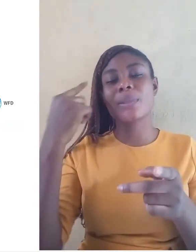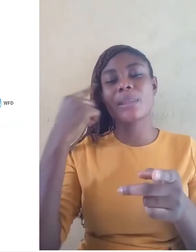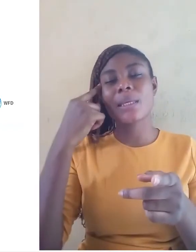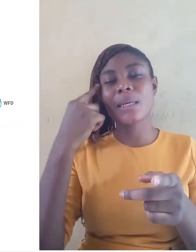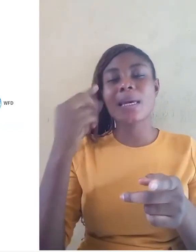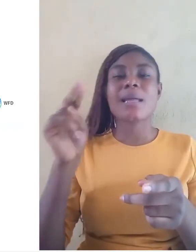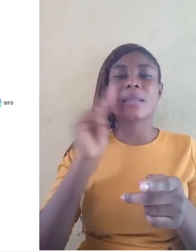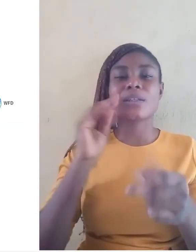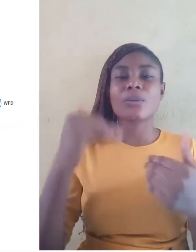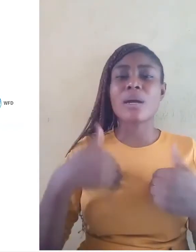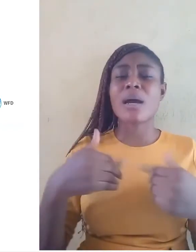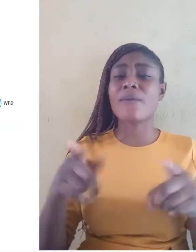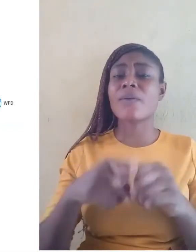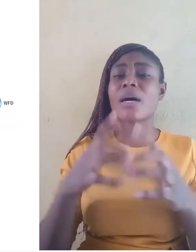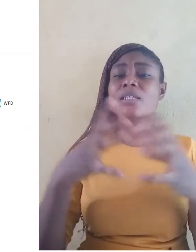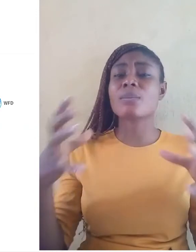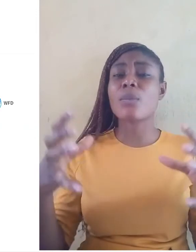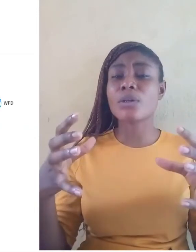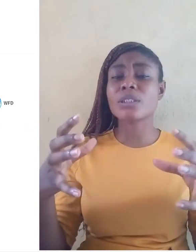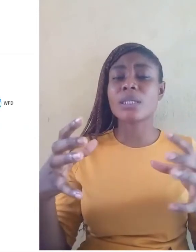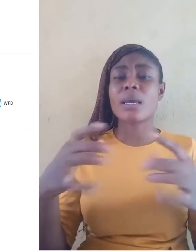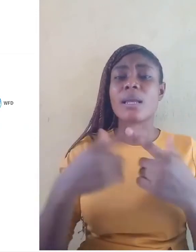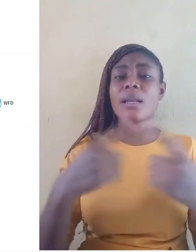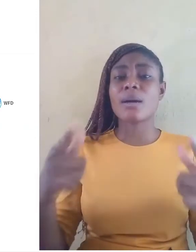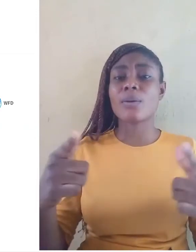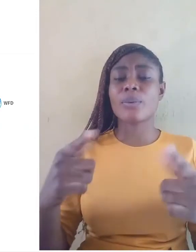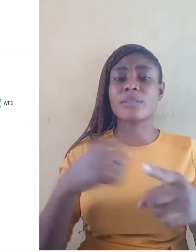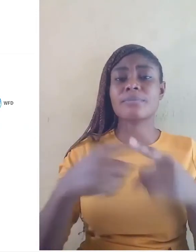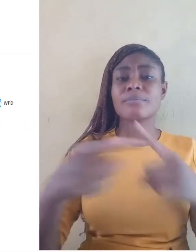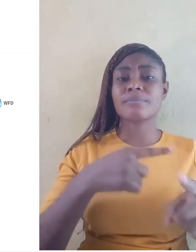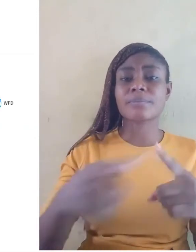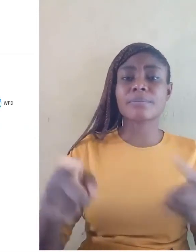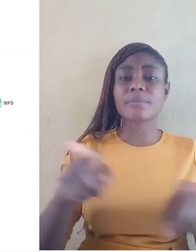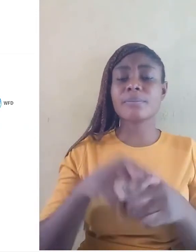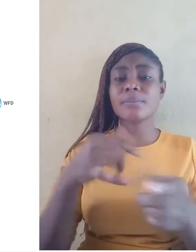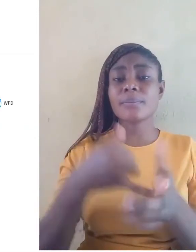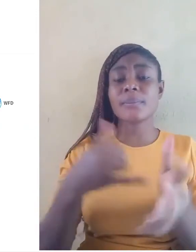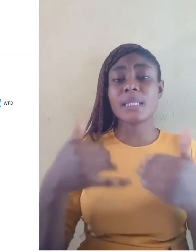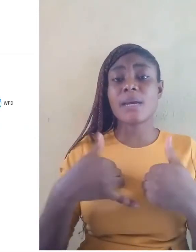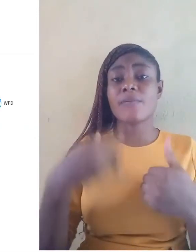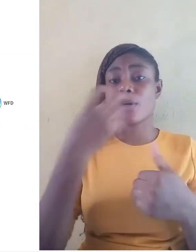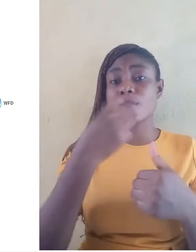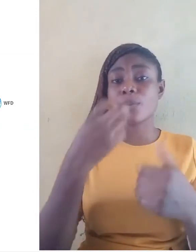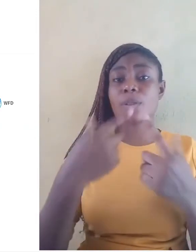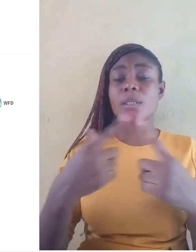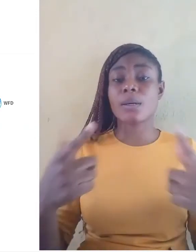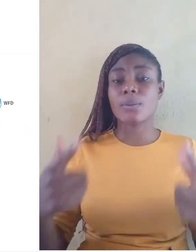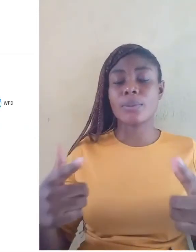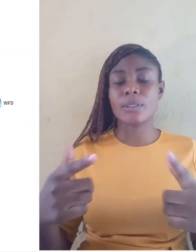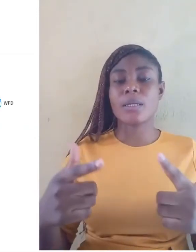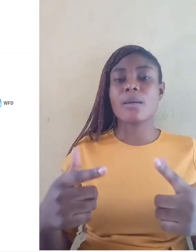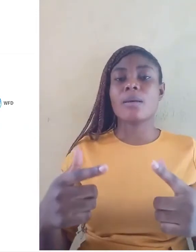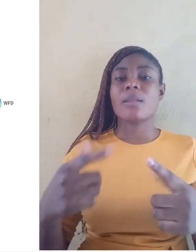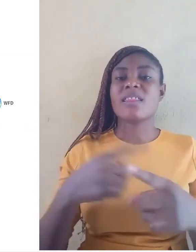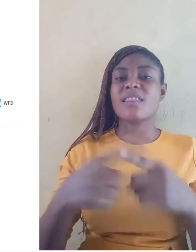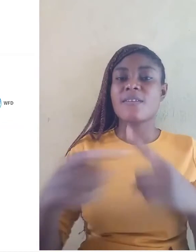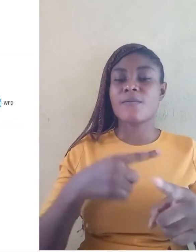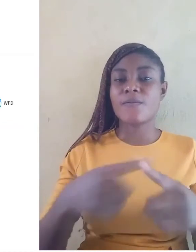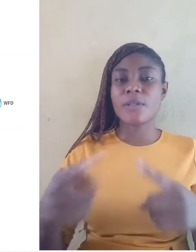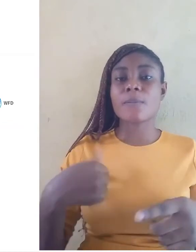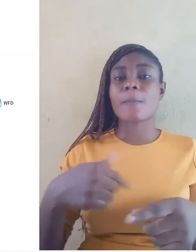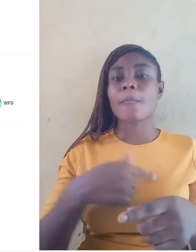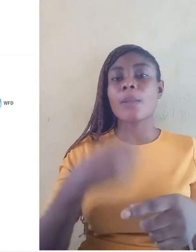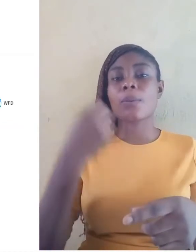that Nigeria has as much sign language varieties as it has spoken language varieties, and wonder how